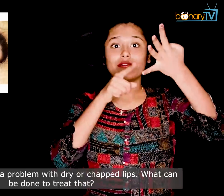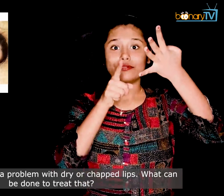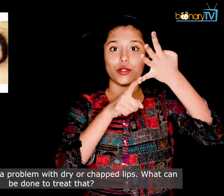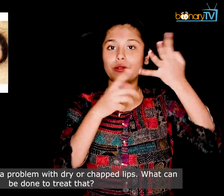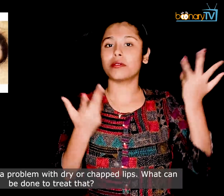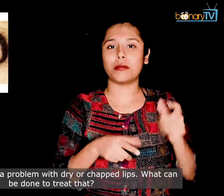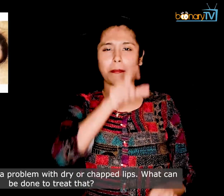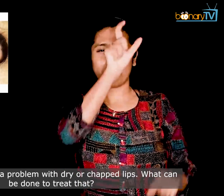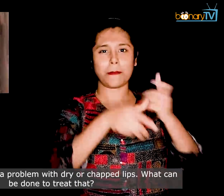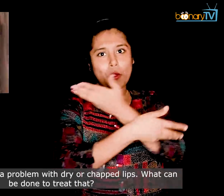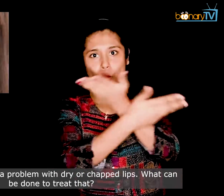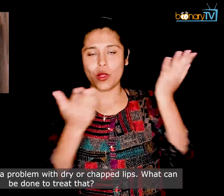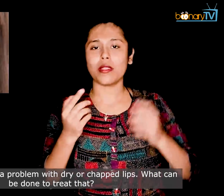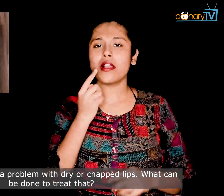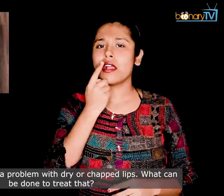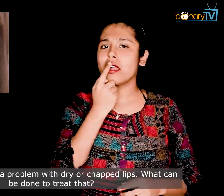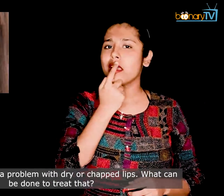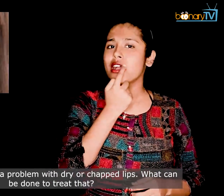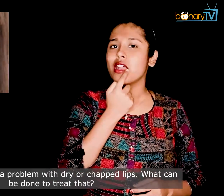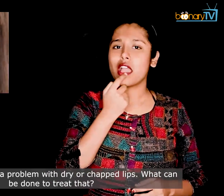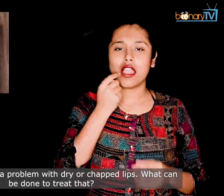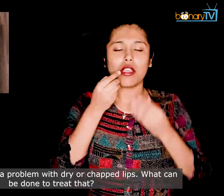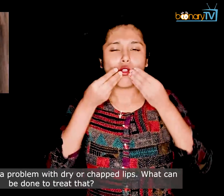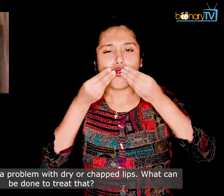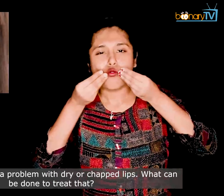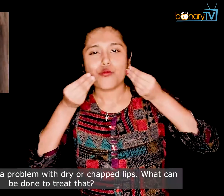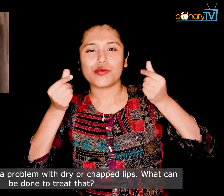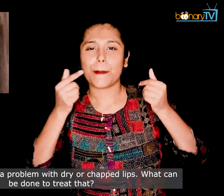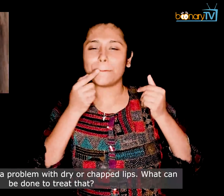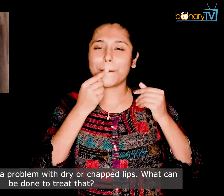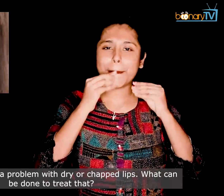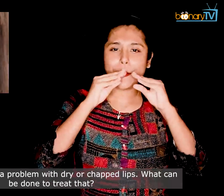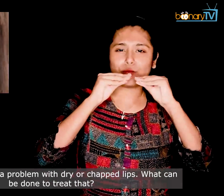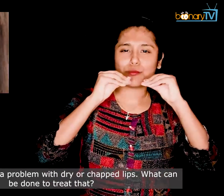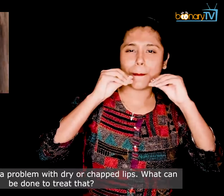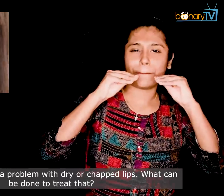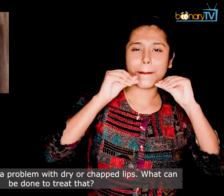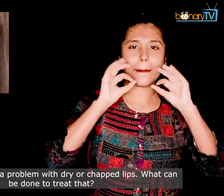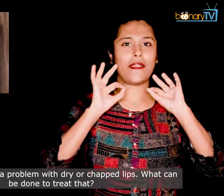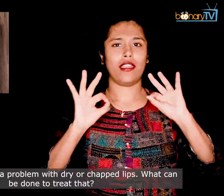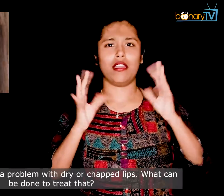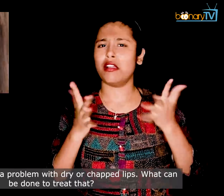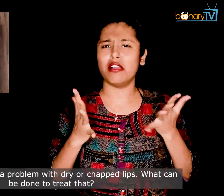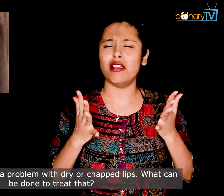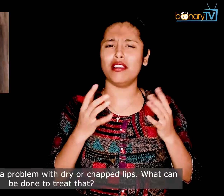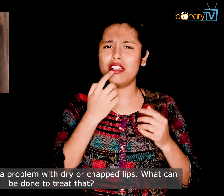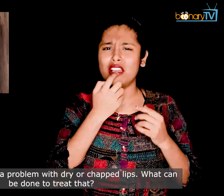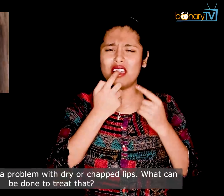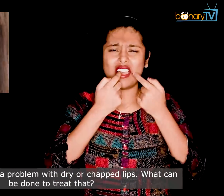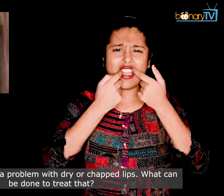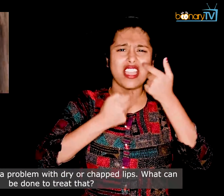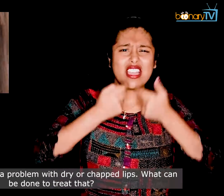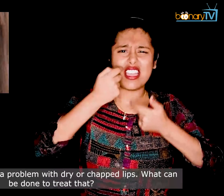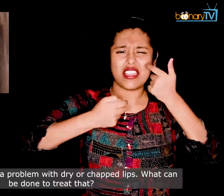Some people have a problem with dry or chapped lips. What can be done to treat